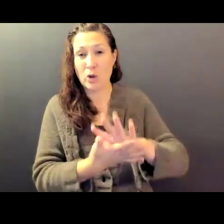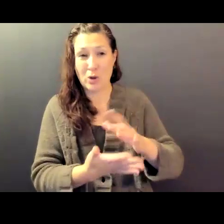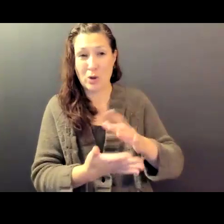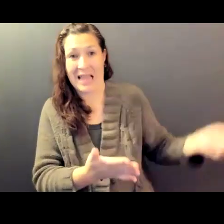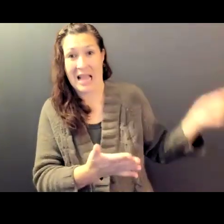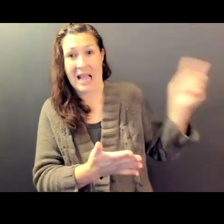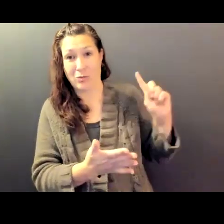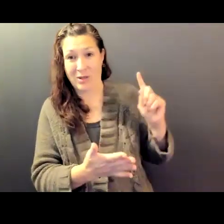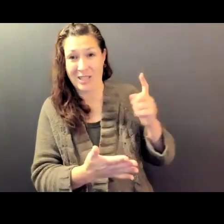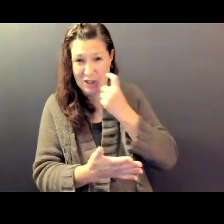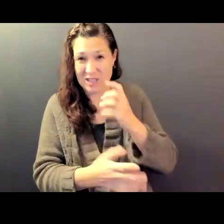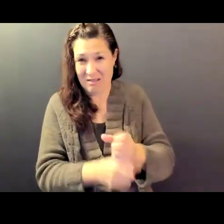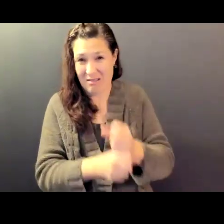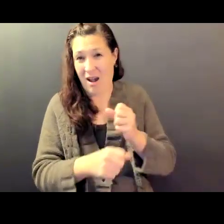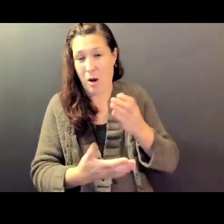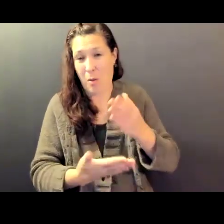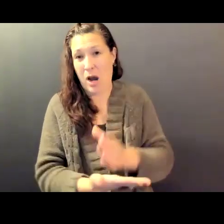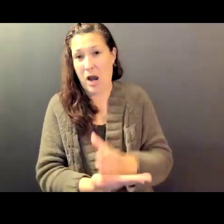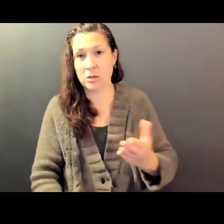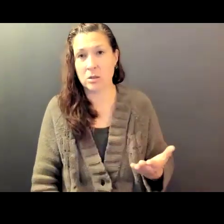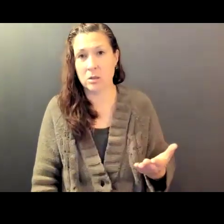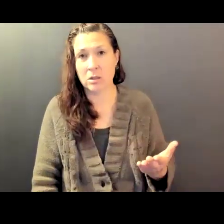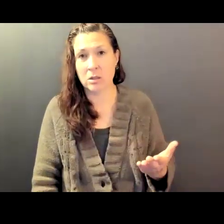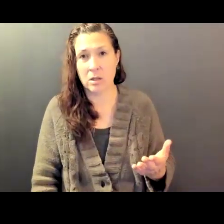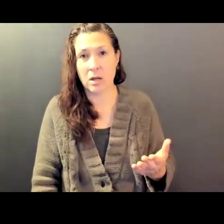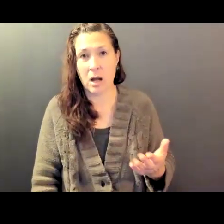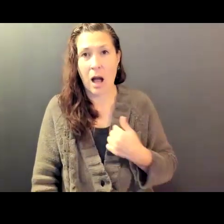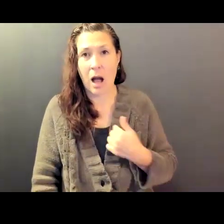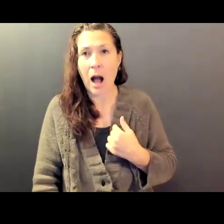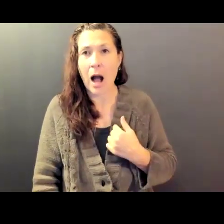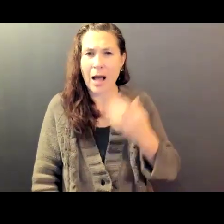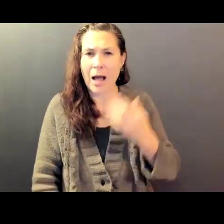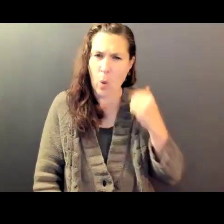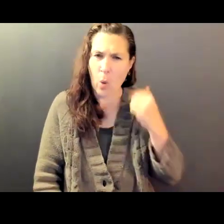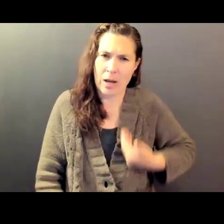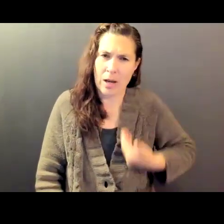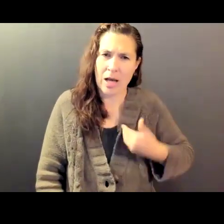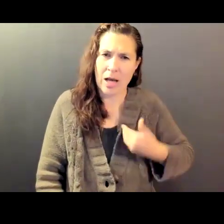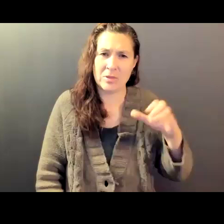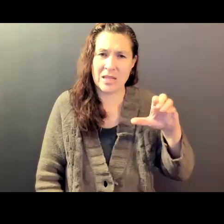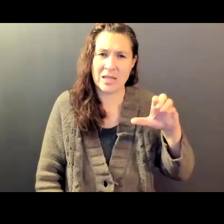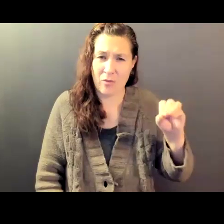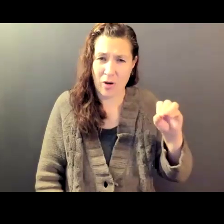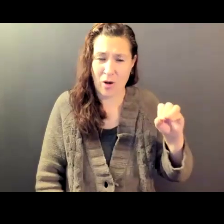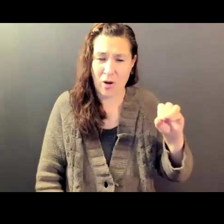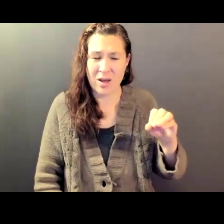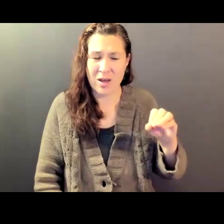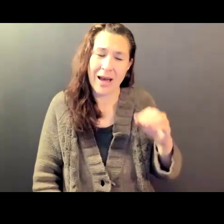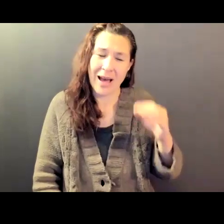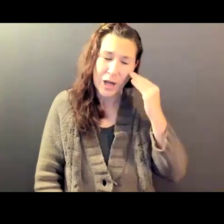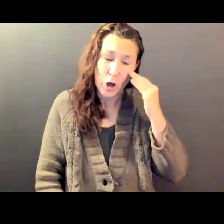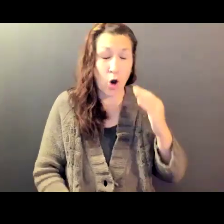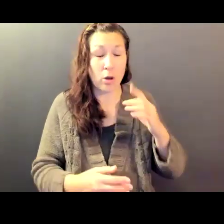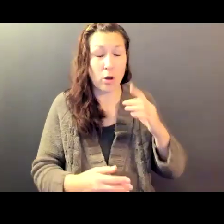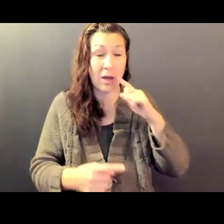PD, really, and I'm not just saying this because I'm the CFO, the whole year is budget season in a way, right? And we're taking